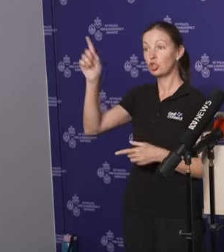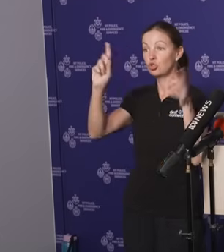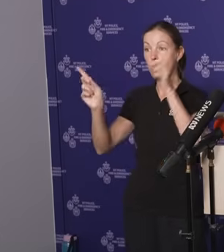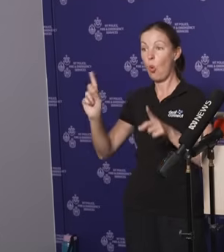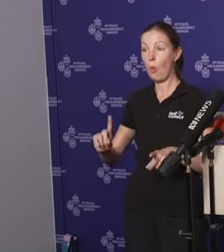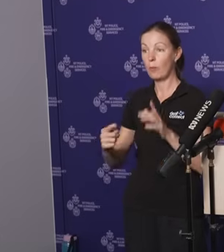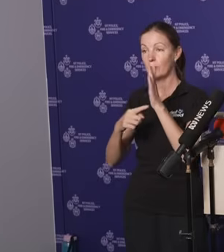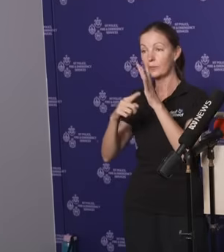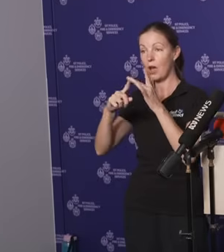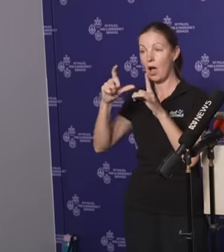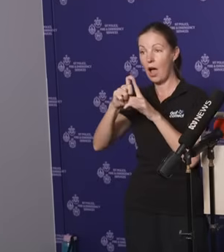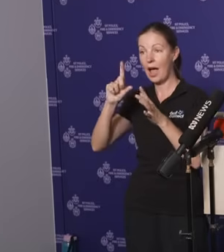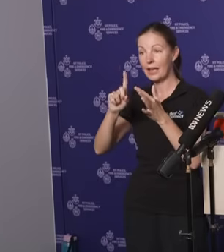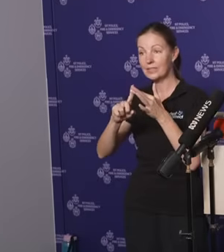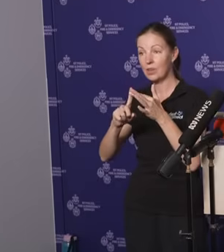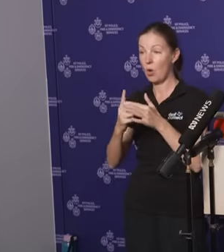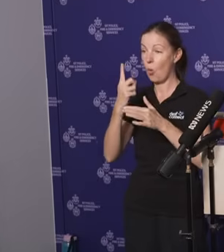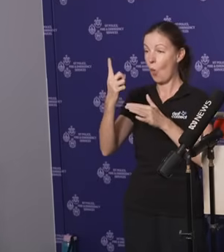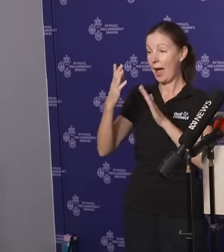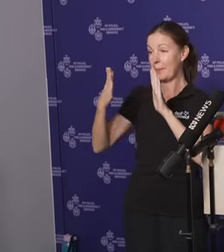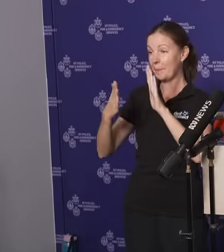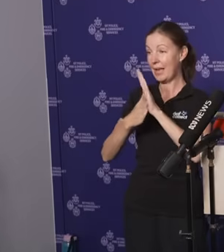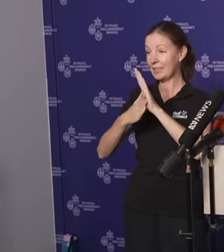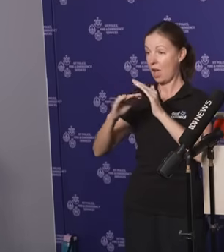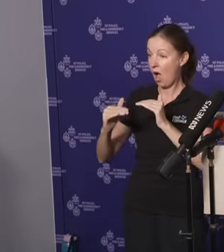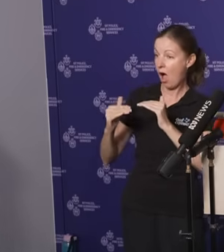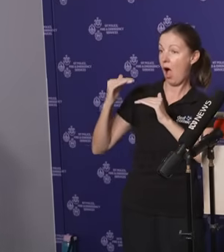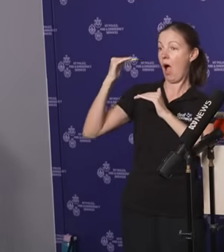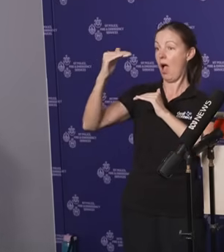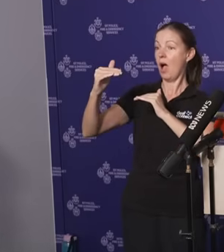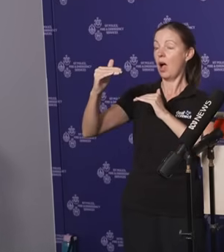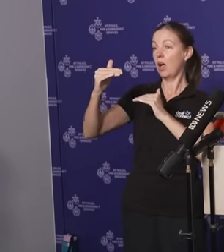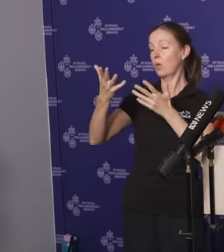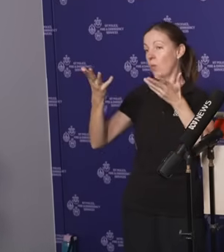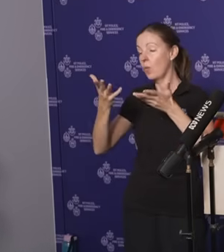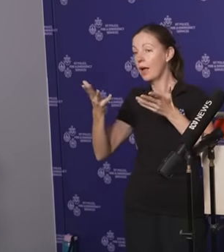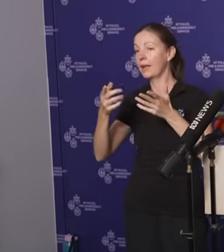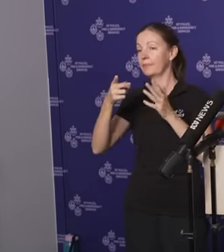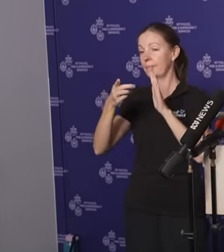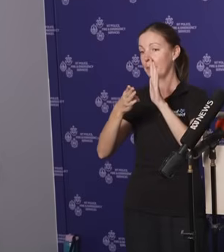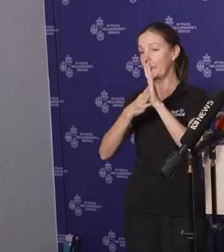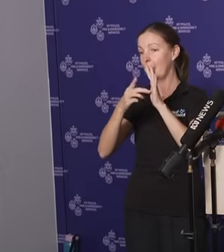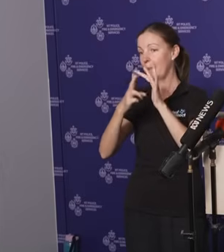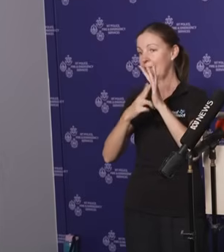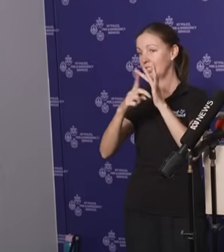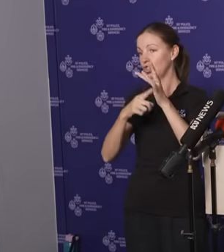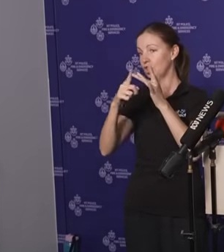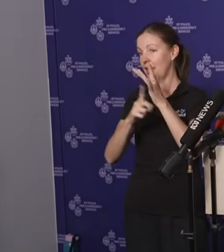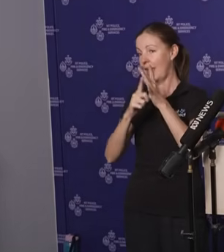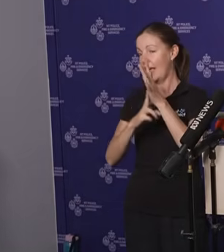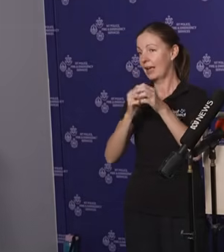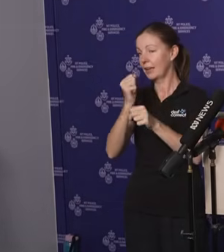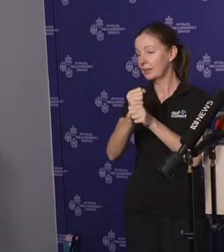about 1 metre above the highest tide is expected around Minjalang and can be above normal in other